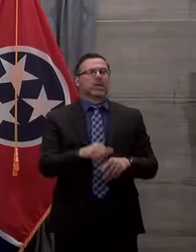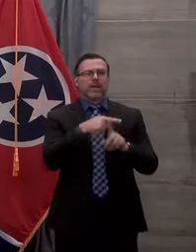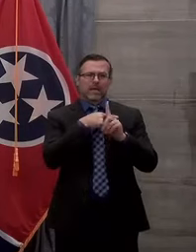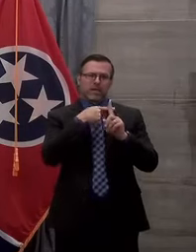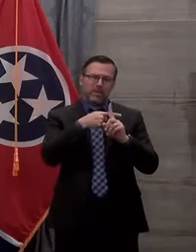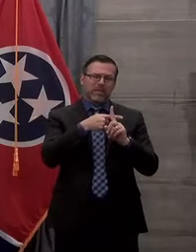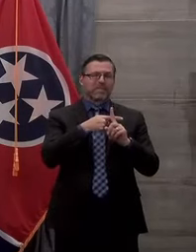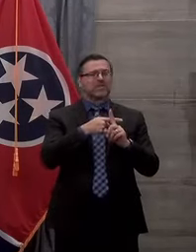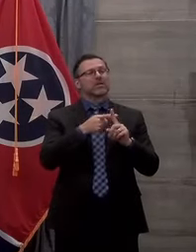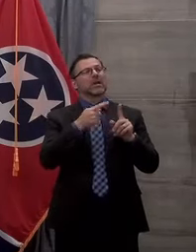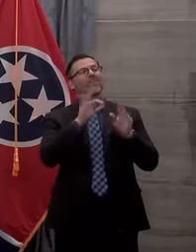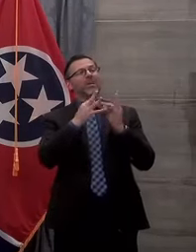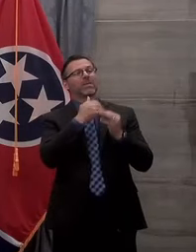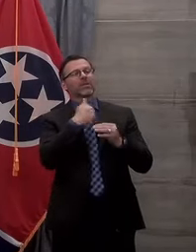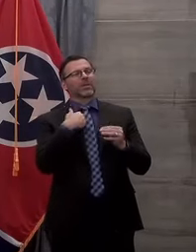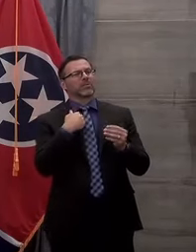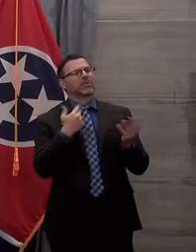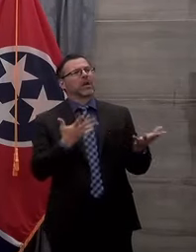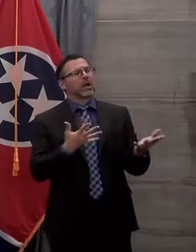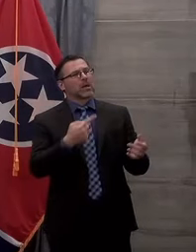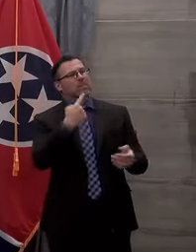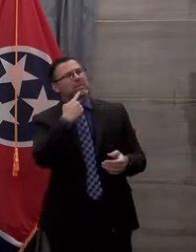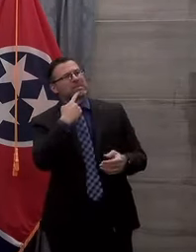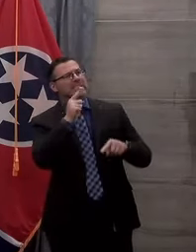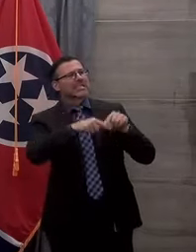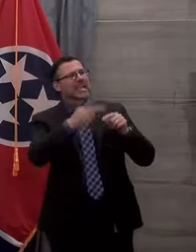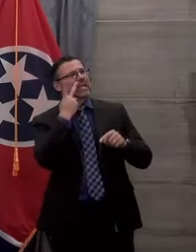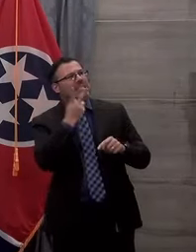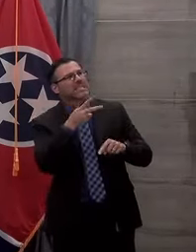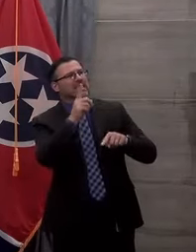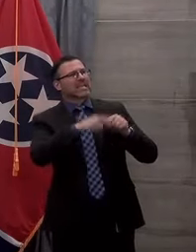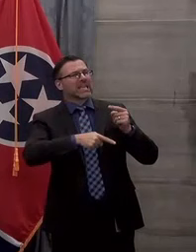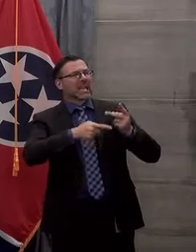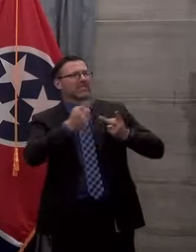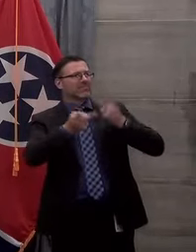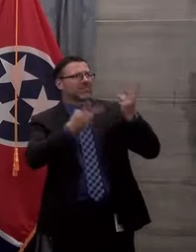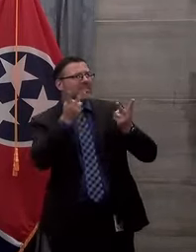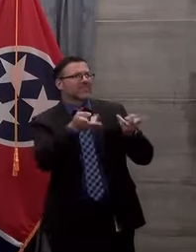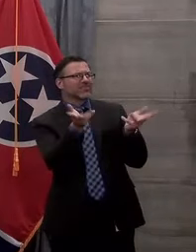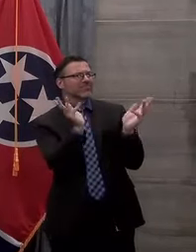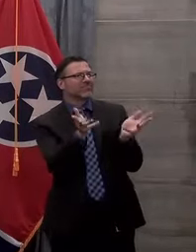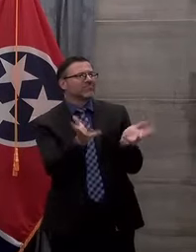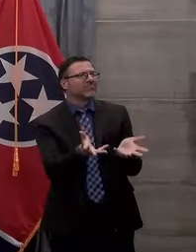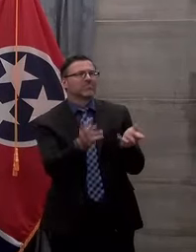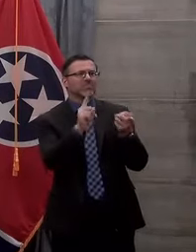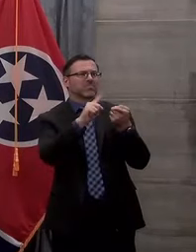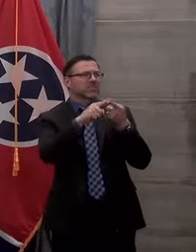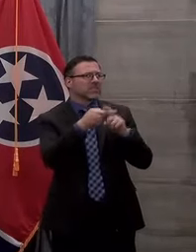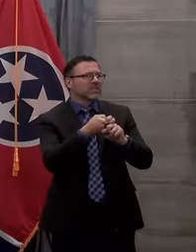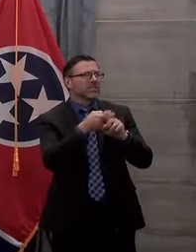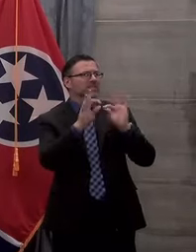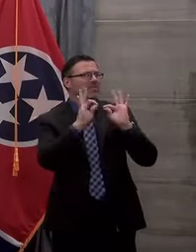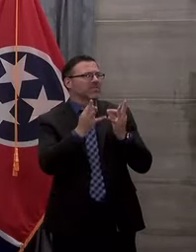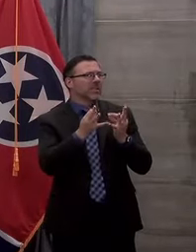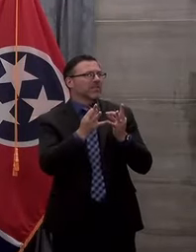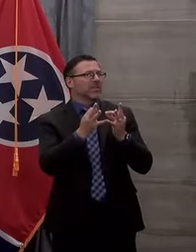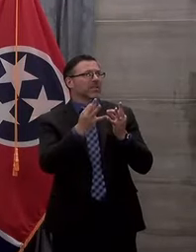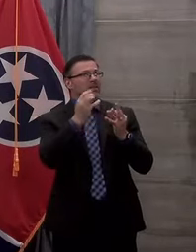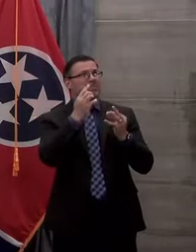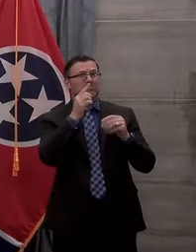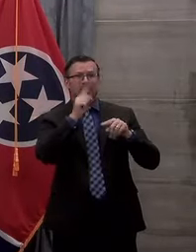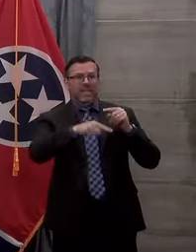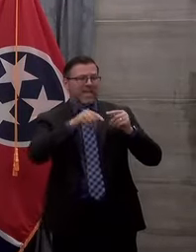for their family members because they've been unable to visit with one another, friends and family, for almost